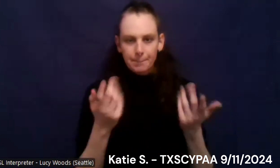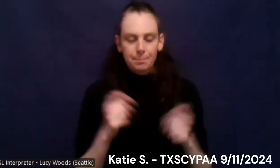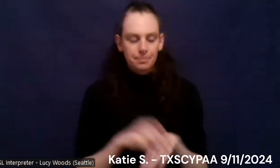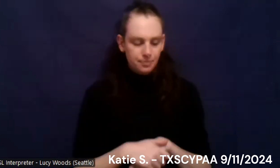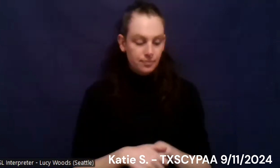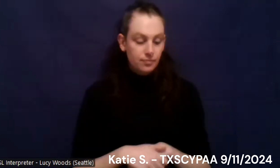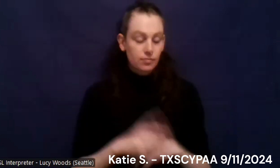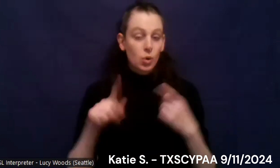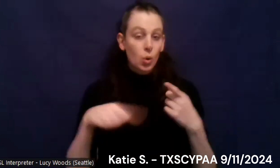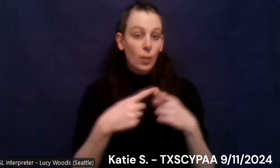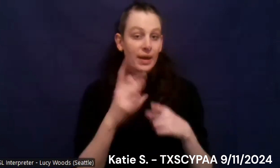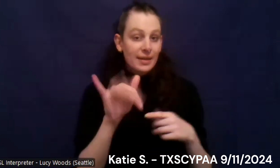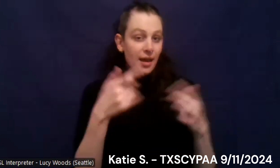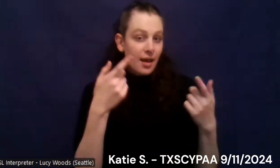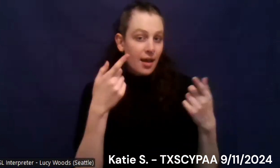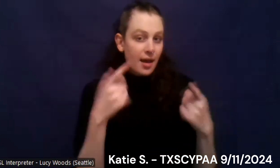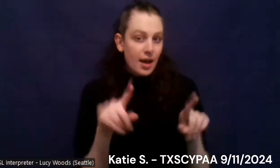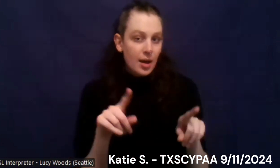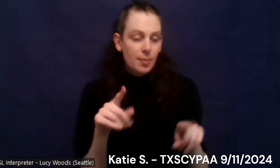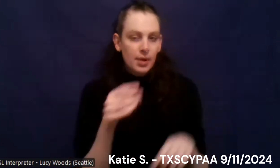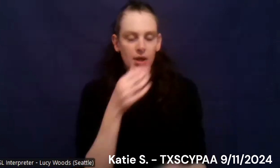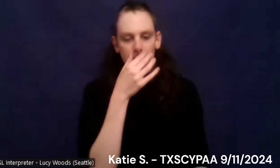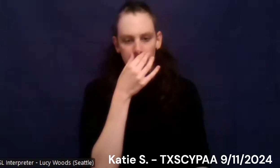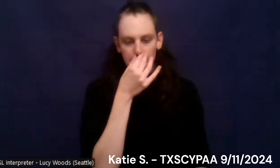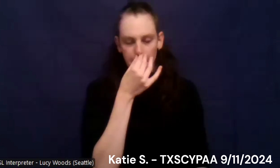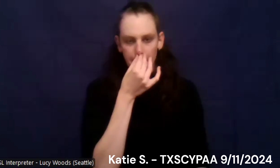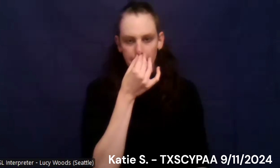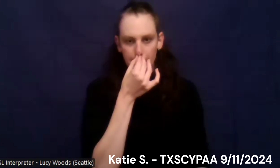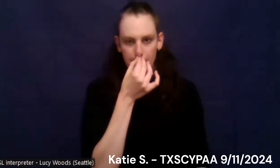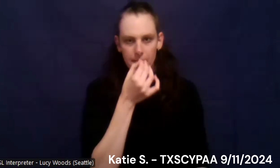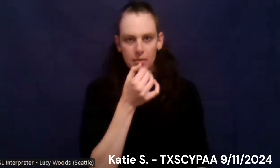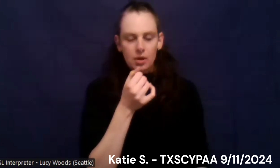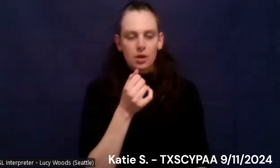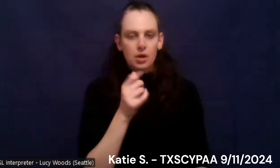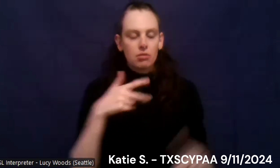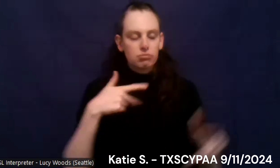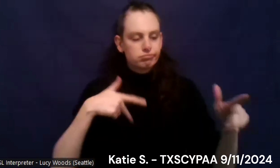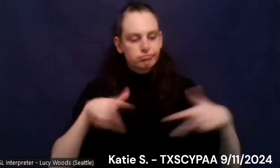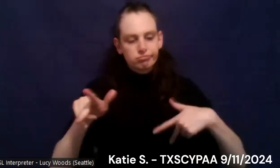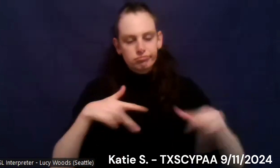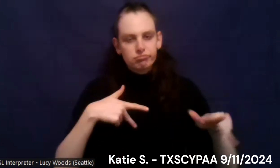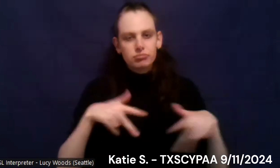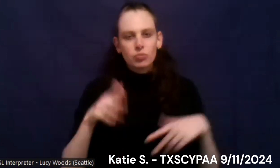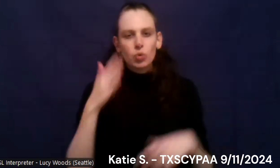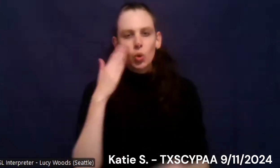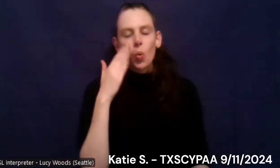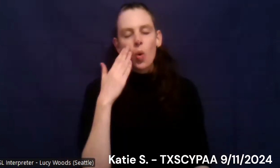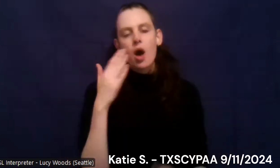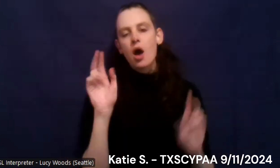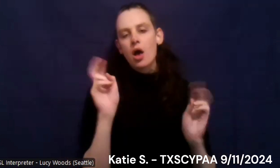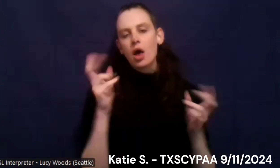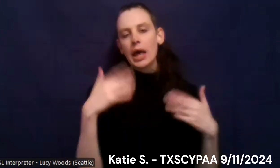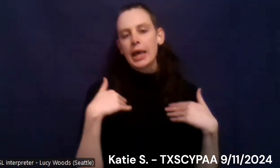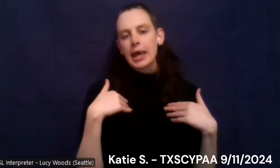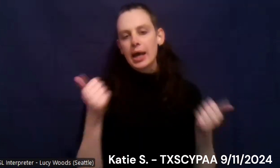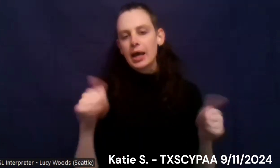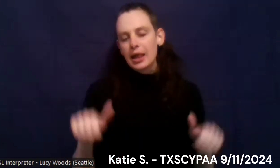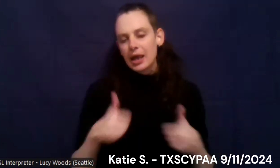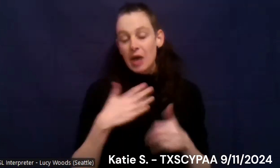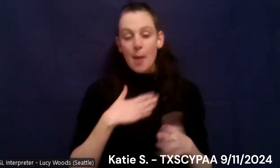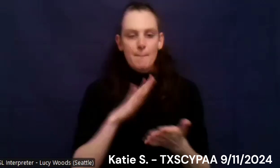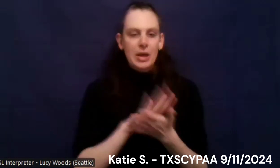that happened, we got to do this peak thing. And it was, if anybody's familiar with Young Life in high school, it's like a